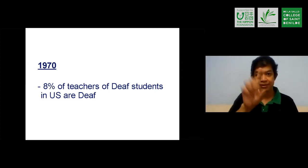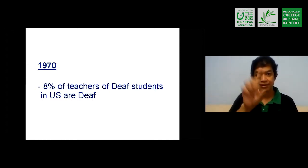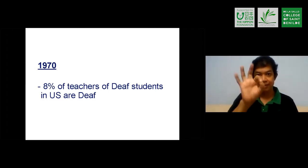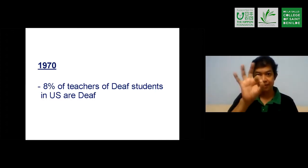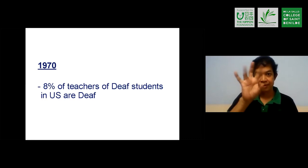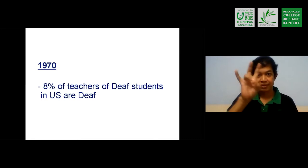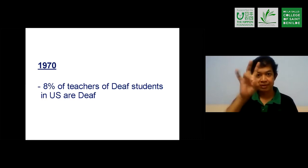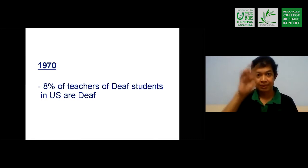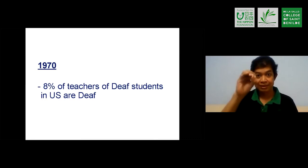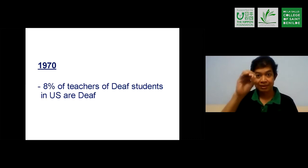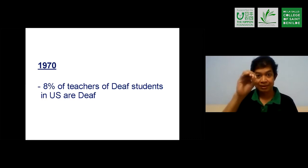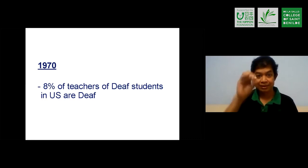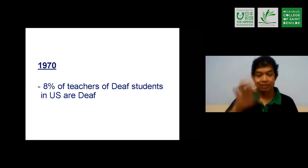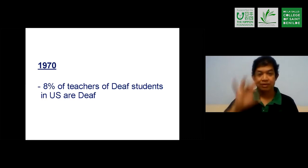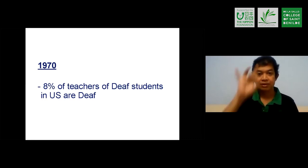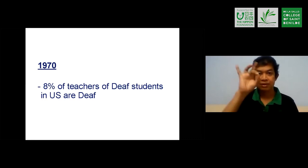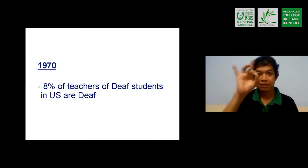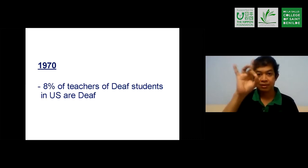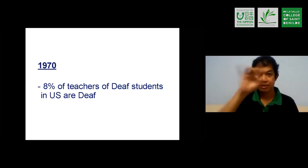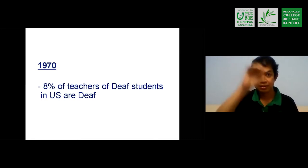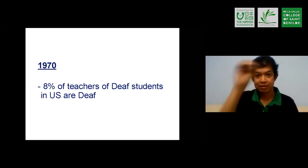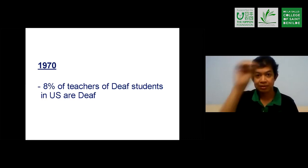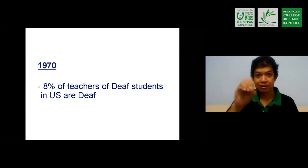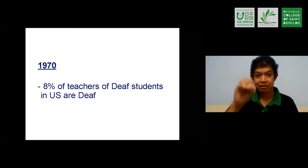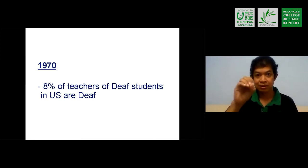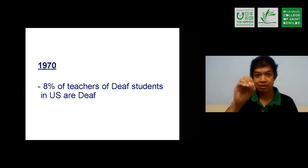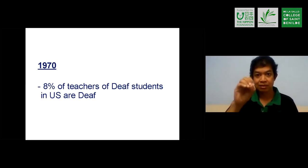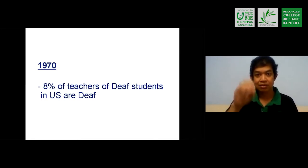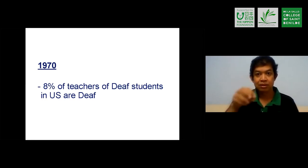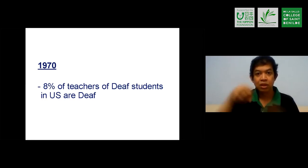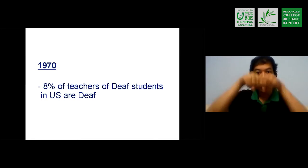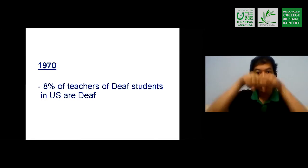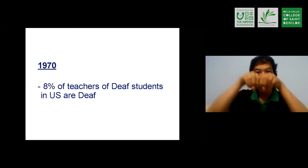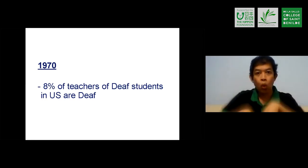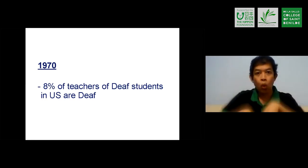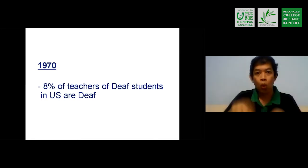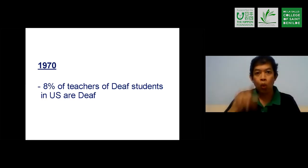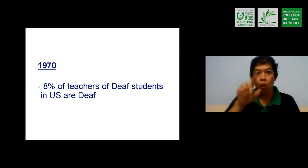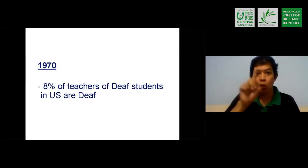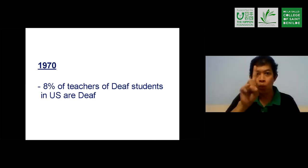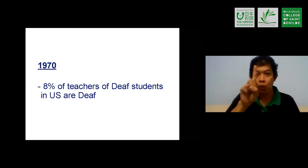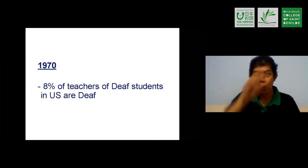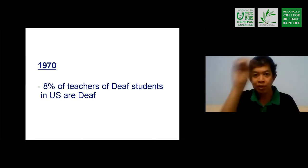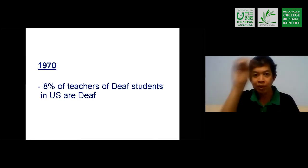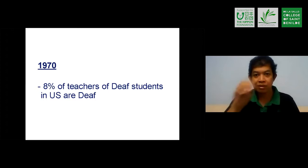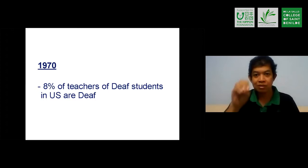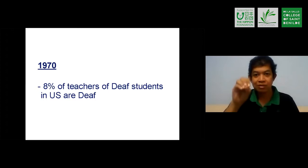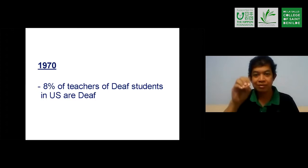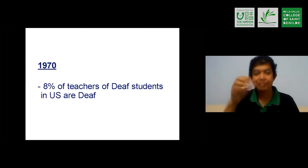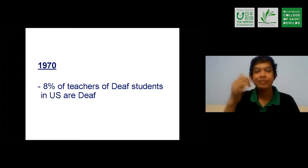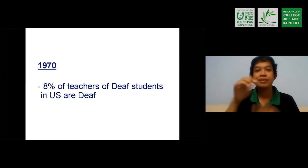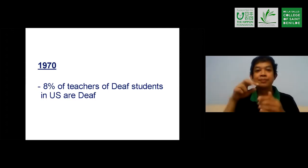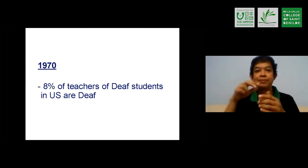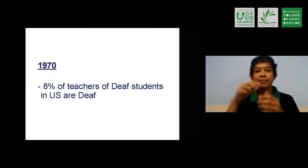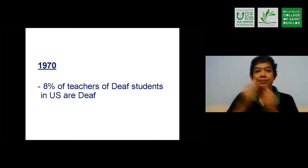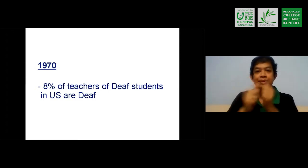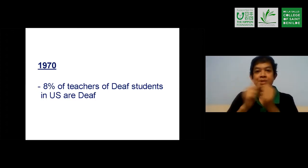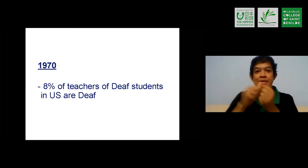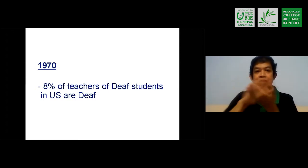teachers. Now in 1970, there's only 8%. So we